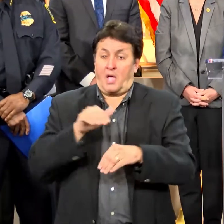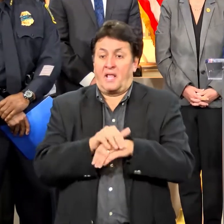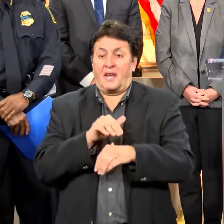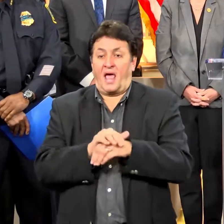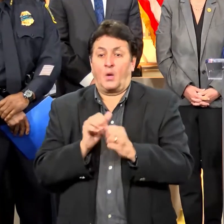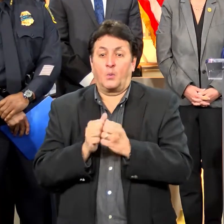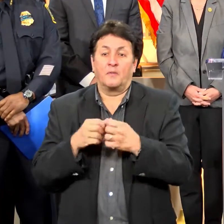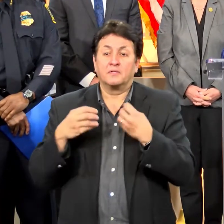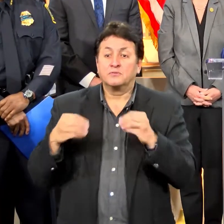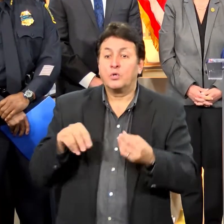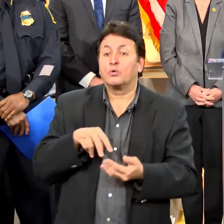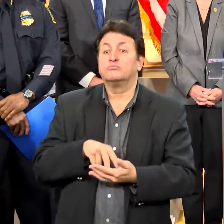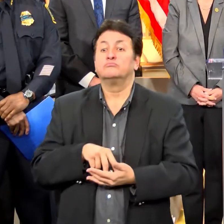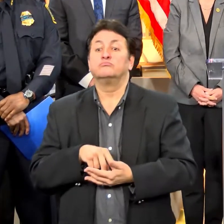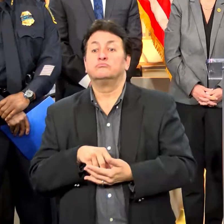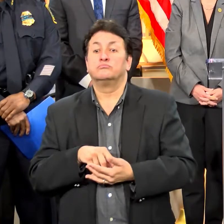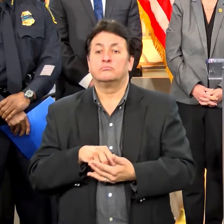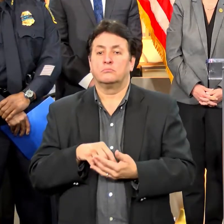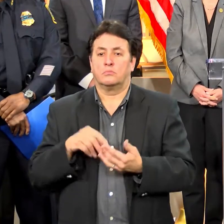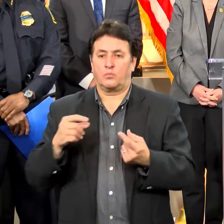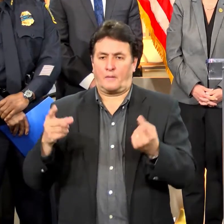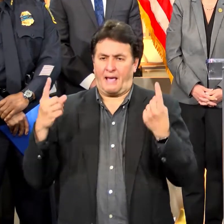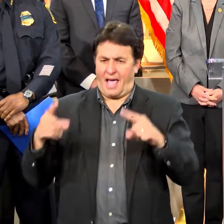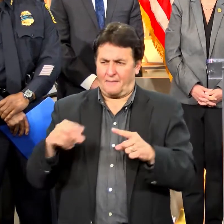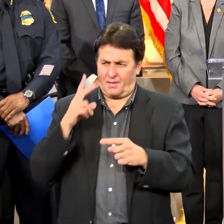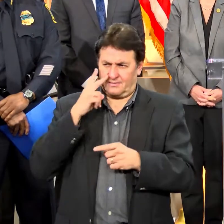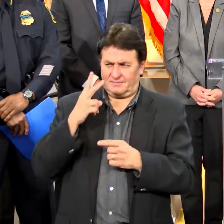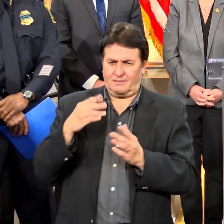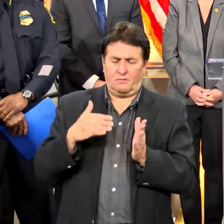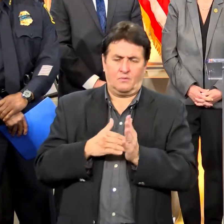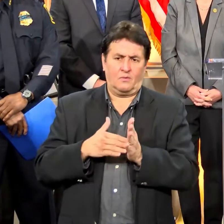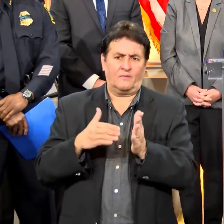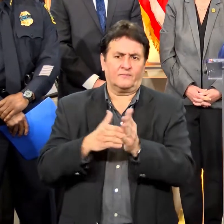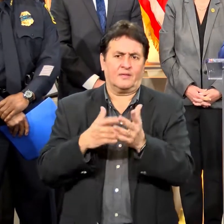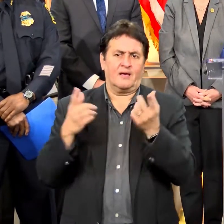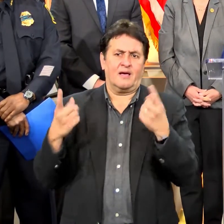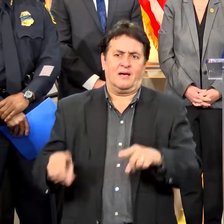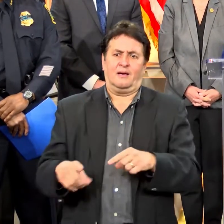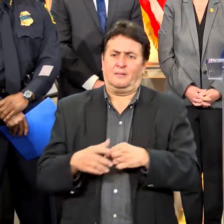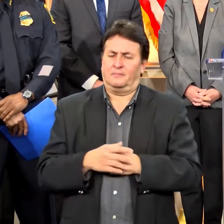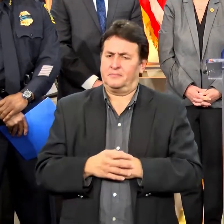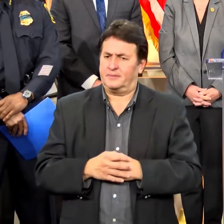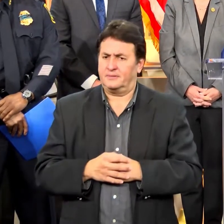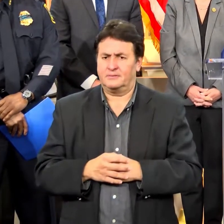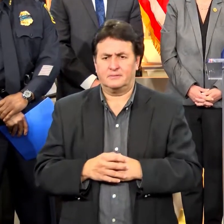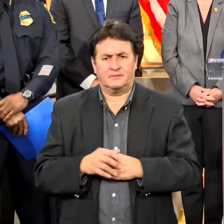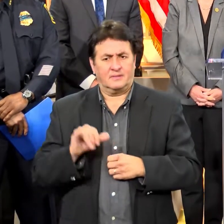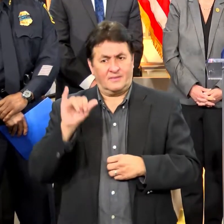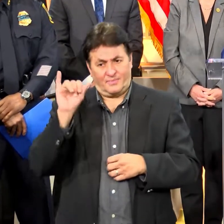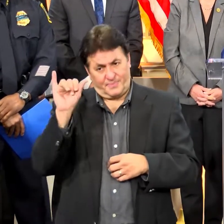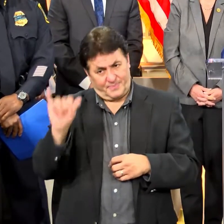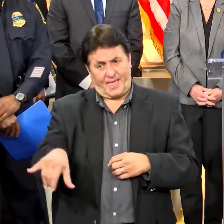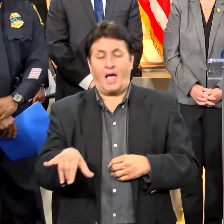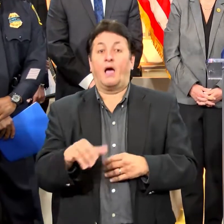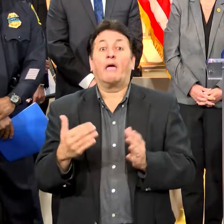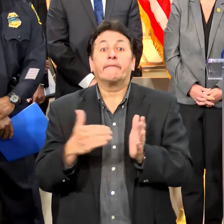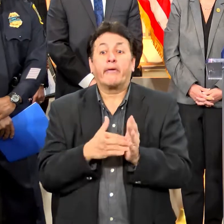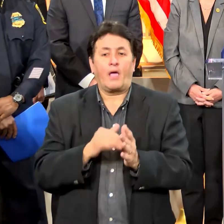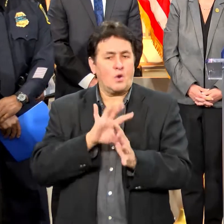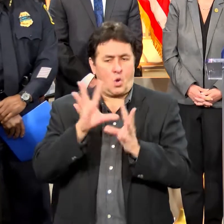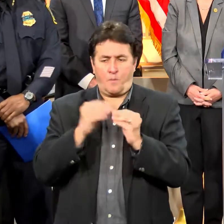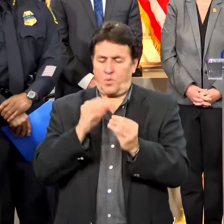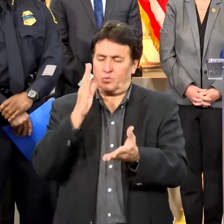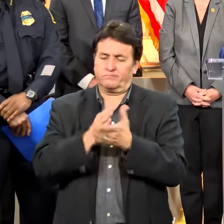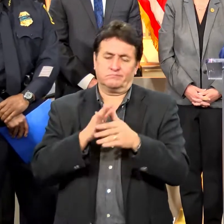city. I am here to say to you in the clearest terms I can, that time is now over, and all